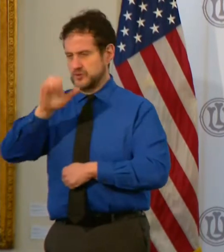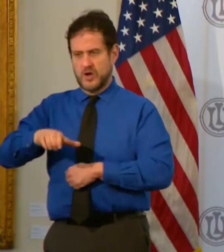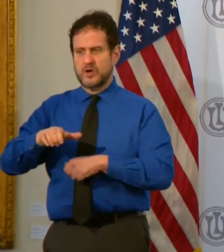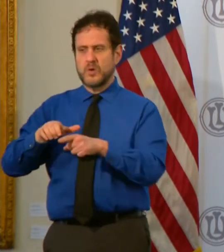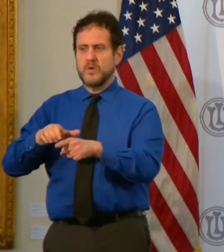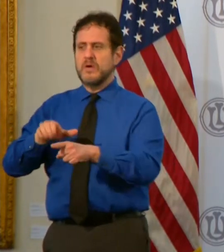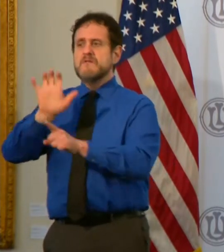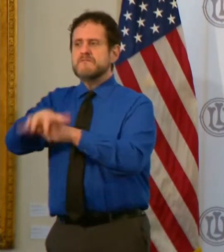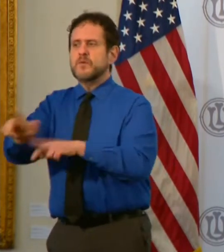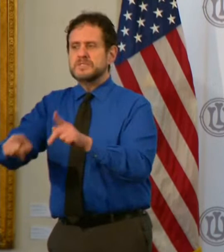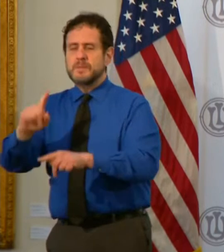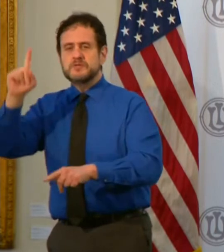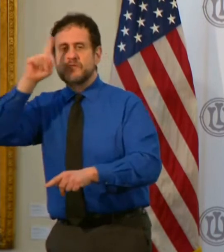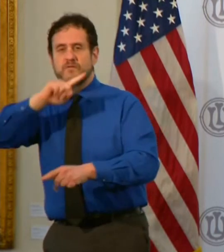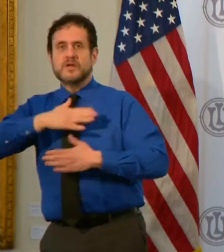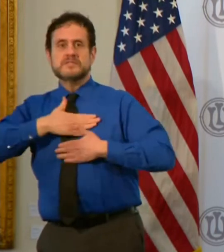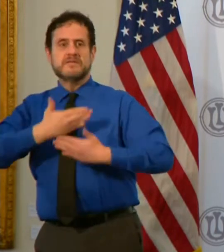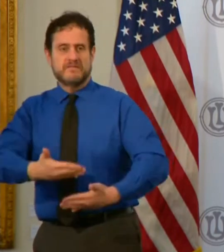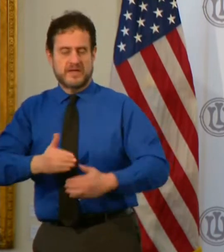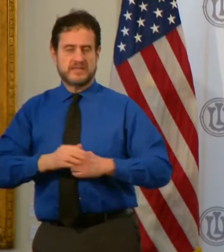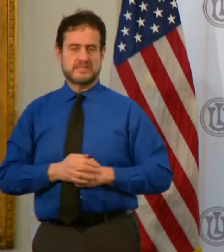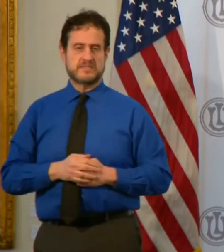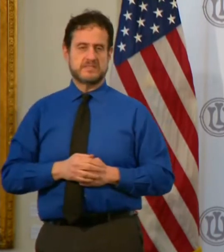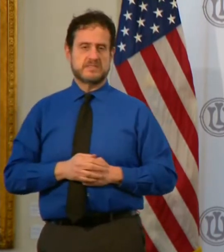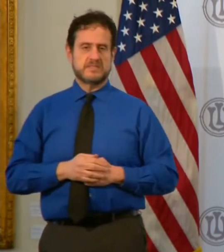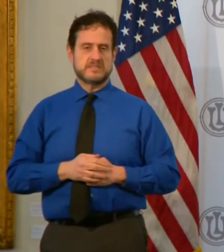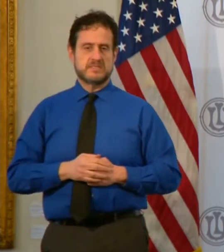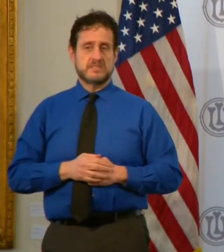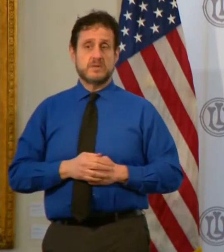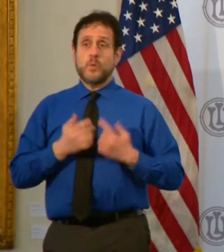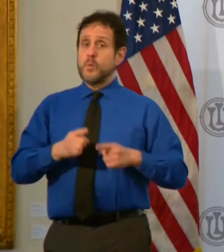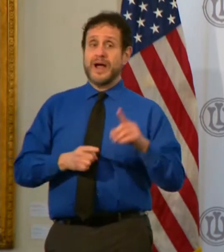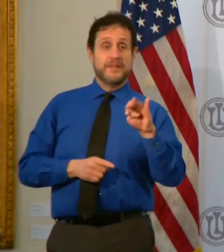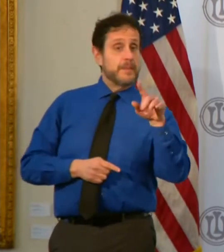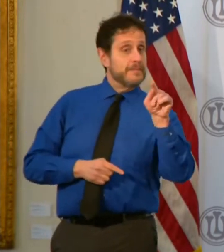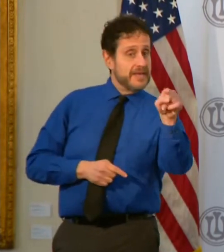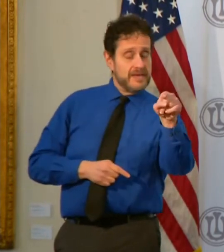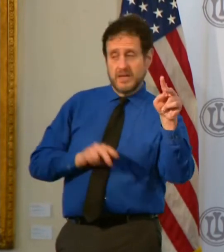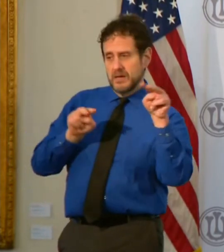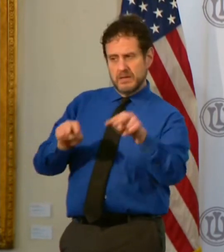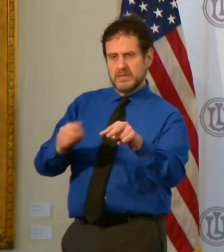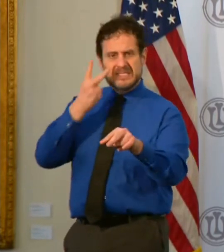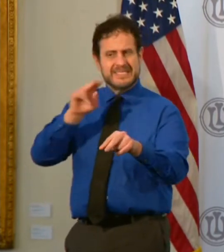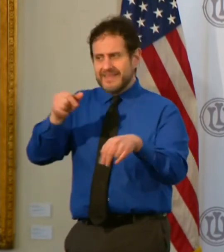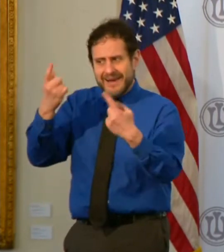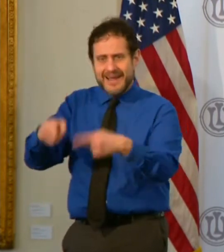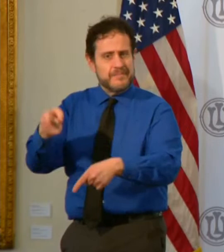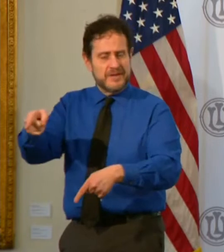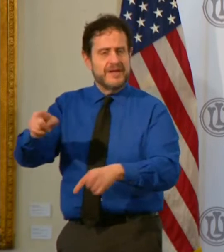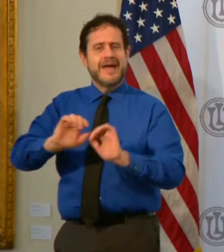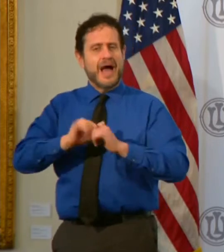capital of the United States under the watch of a media. How did we get here?